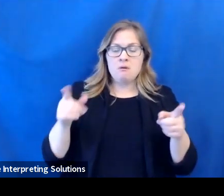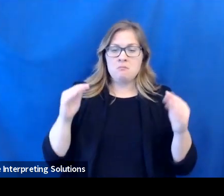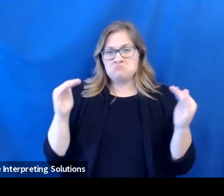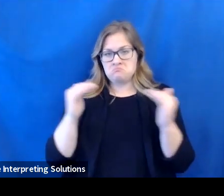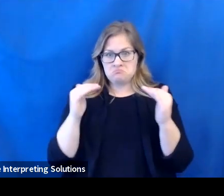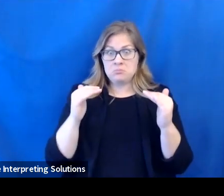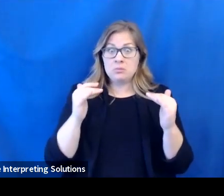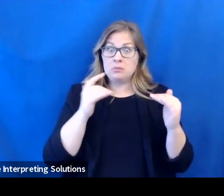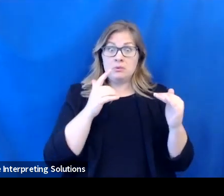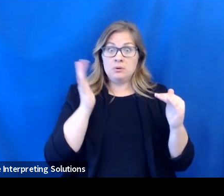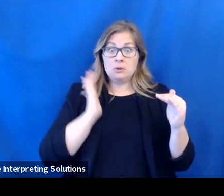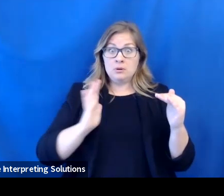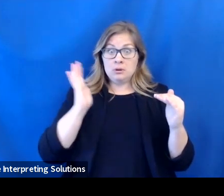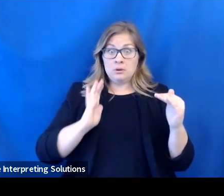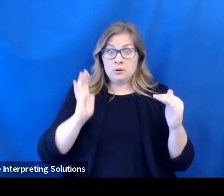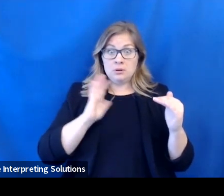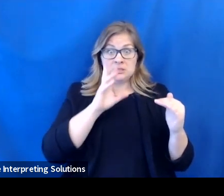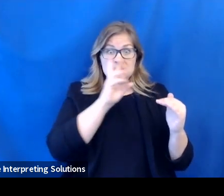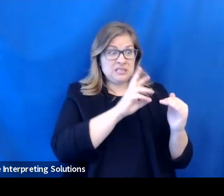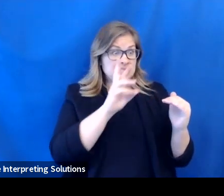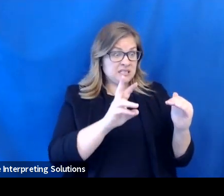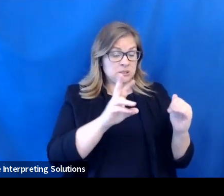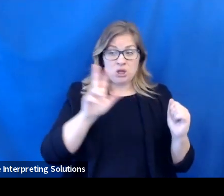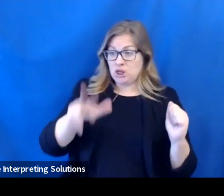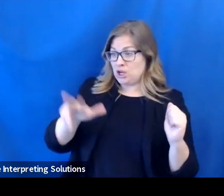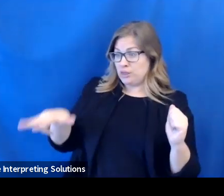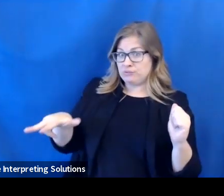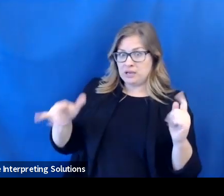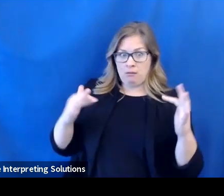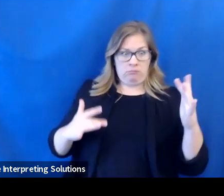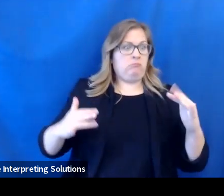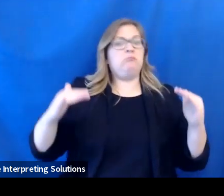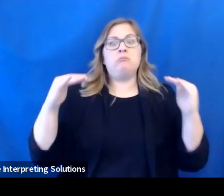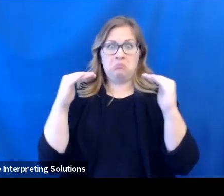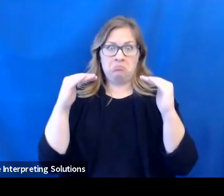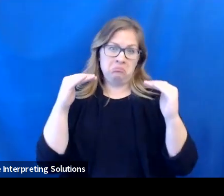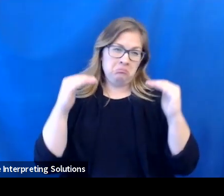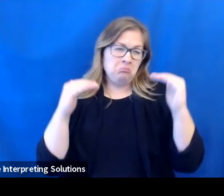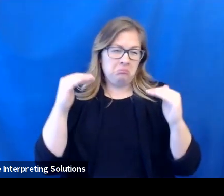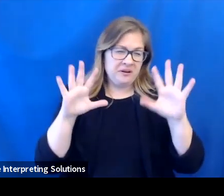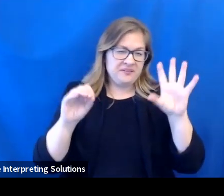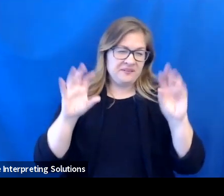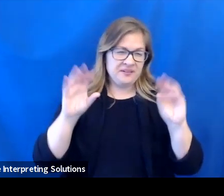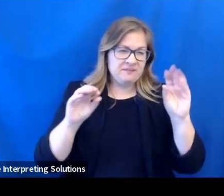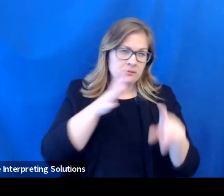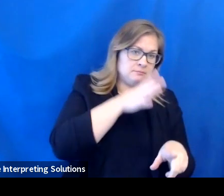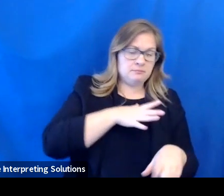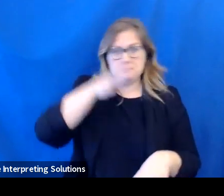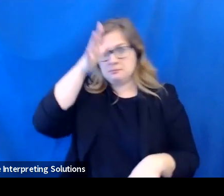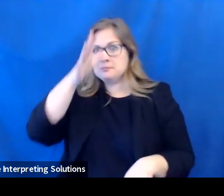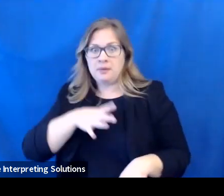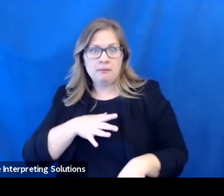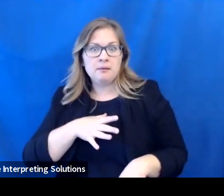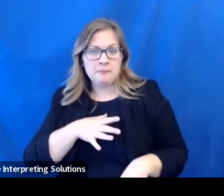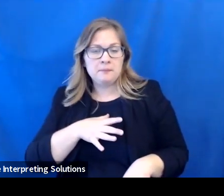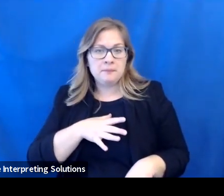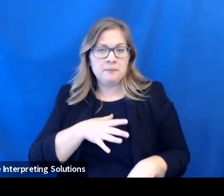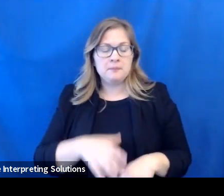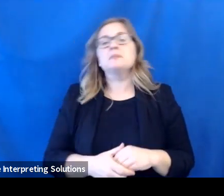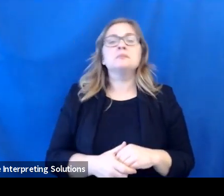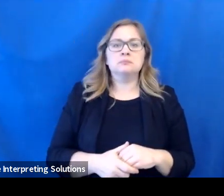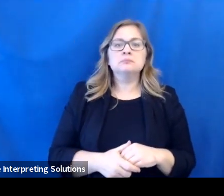female-male split has kind of evened out to about 50-50. And then we're seeing a continued increase in the number of applicants for people with